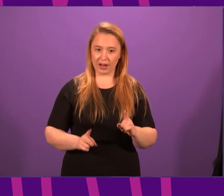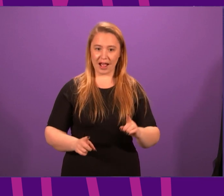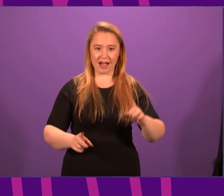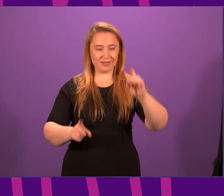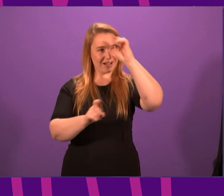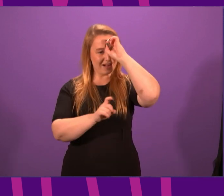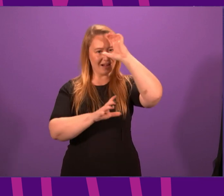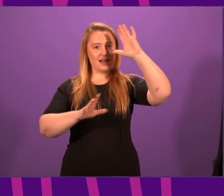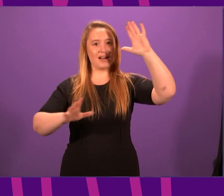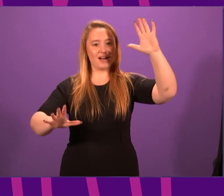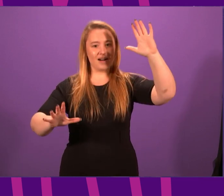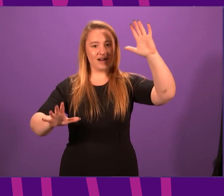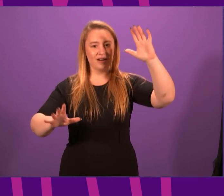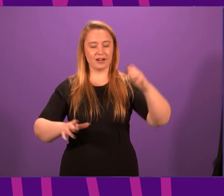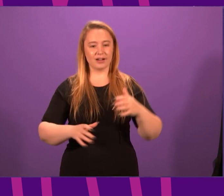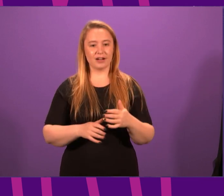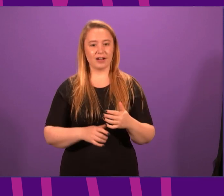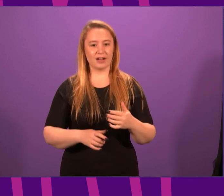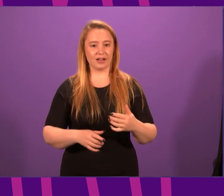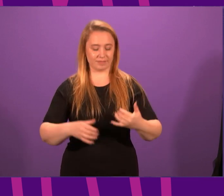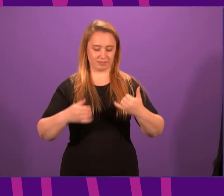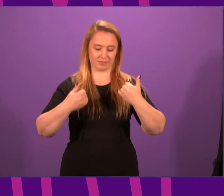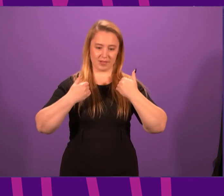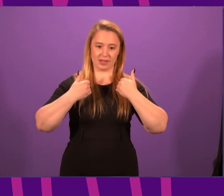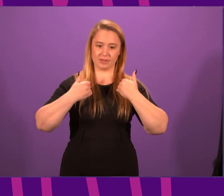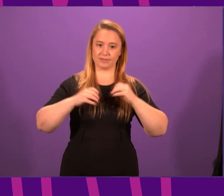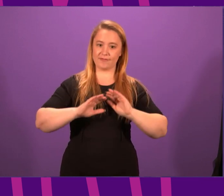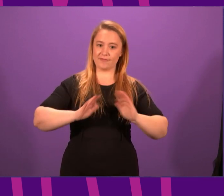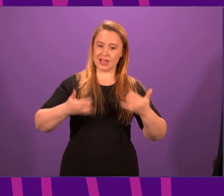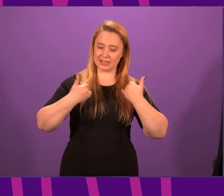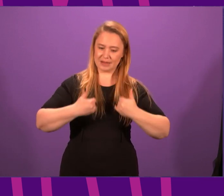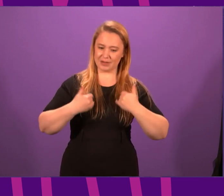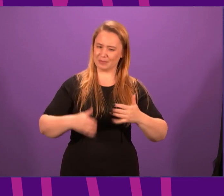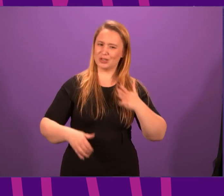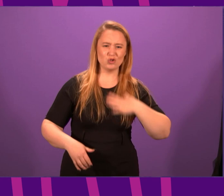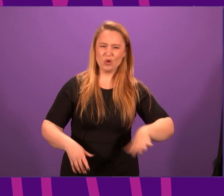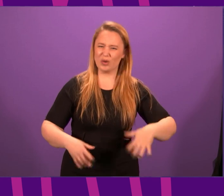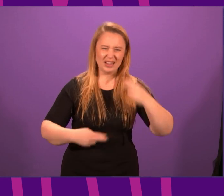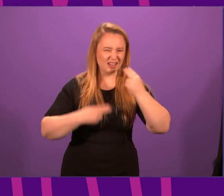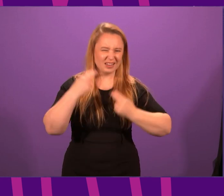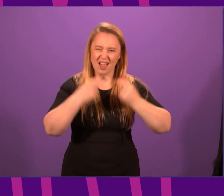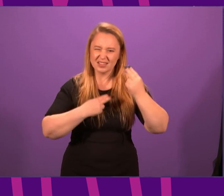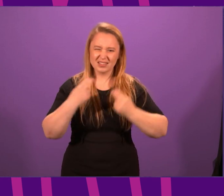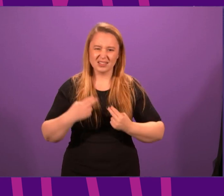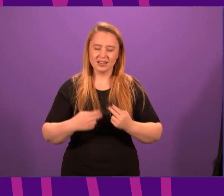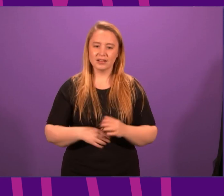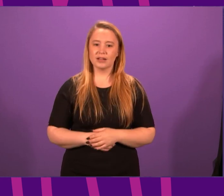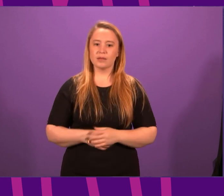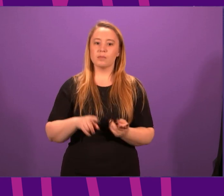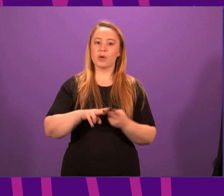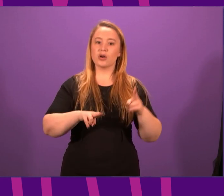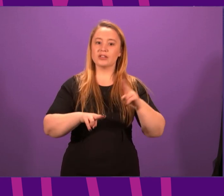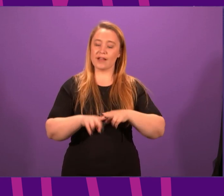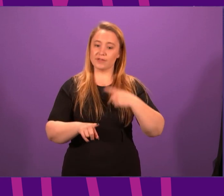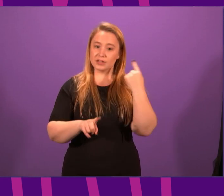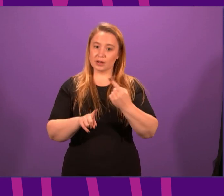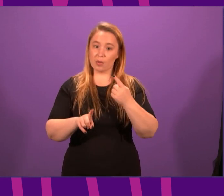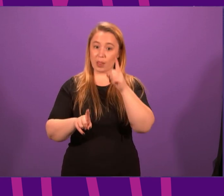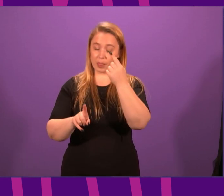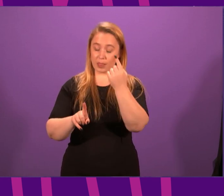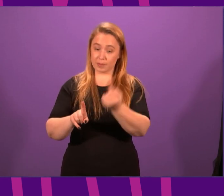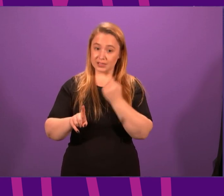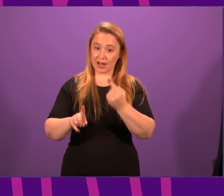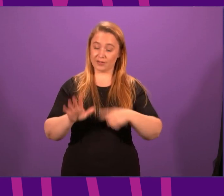ideological objection to having asymptomatic testing because they believed the negative behaviours that would come from that asymptomatic